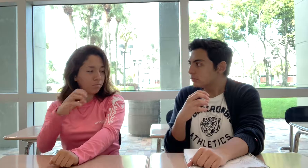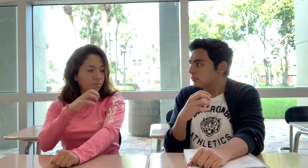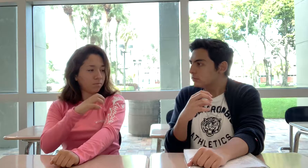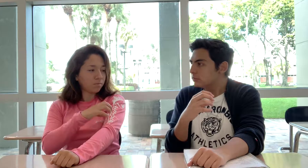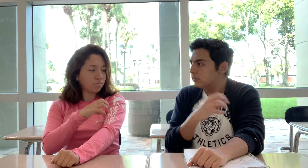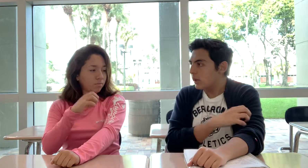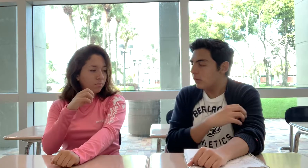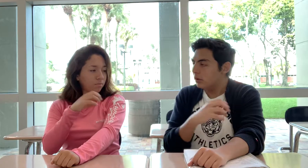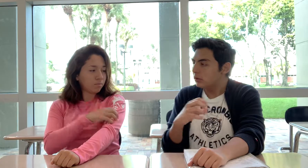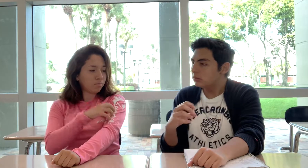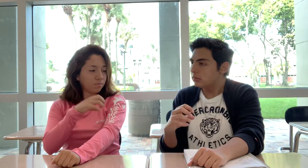Power.